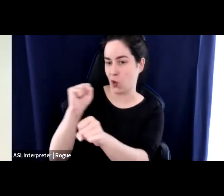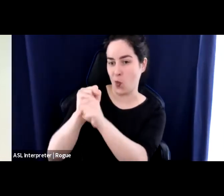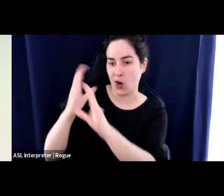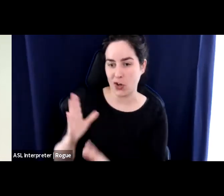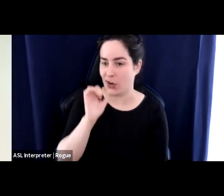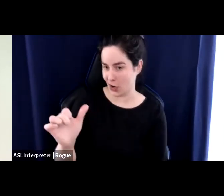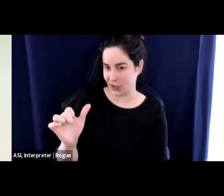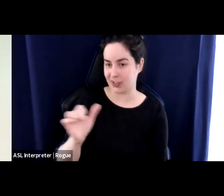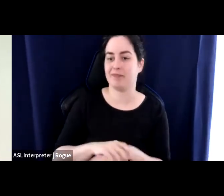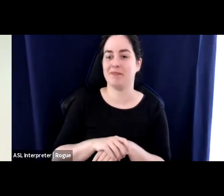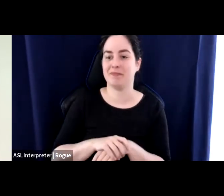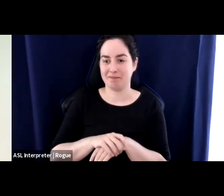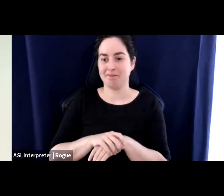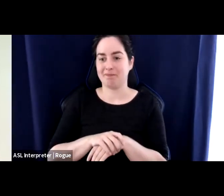Language.